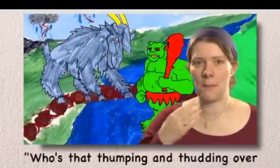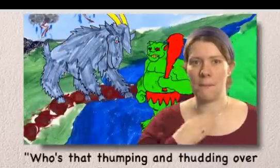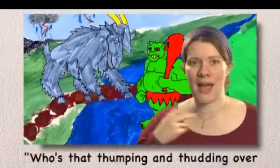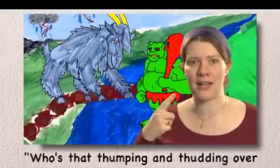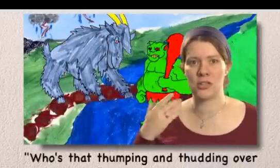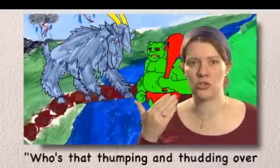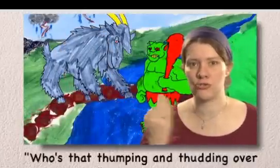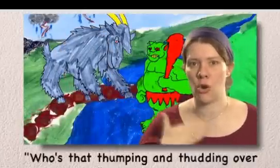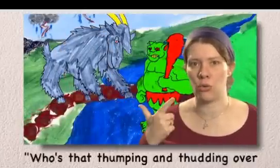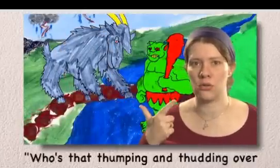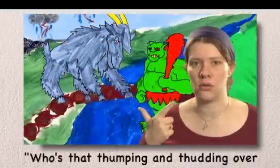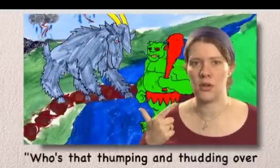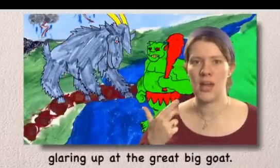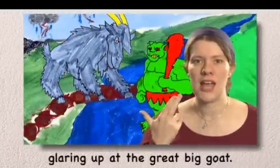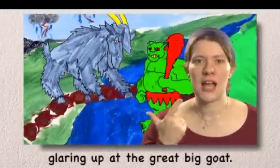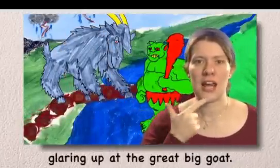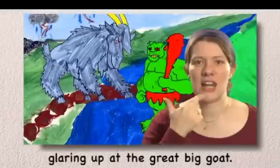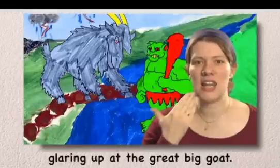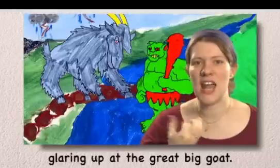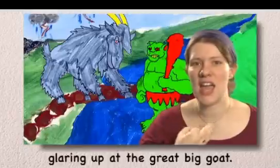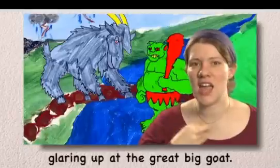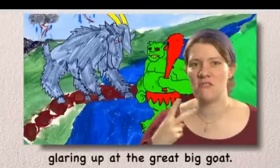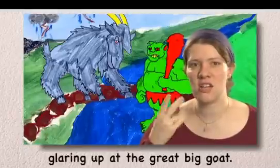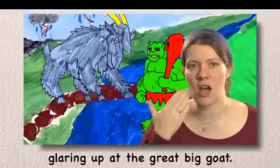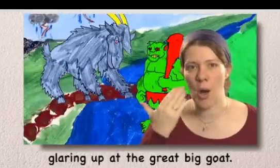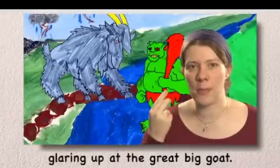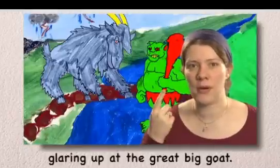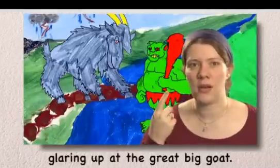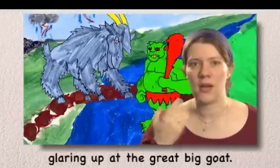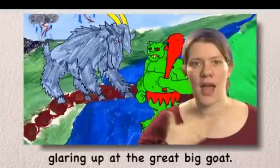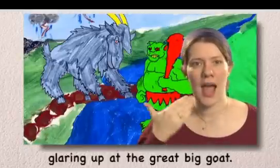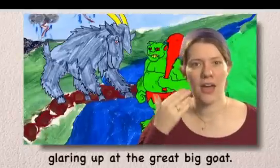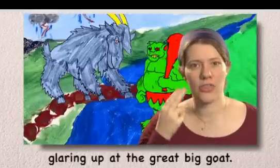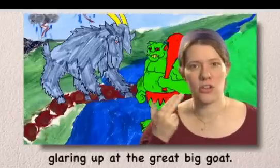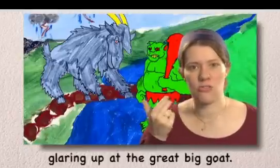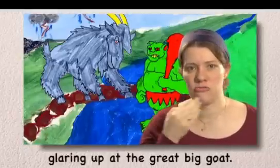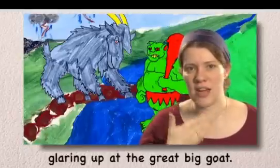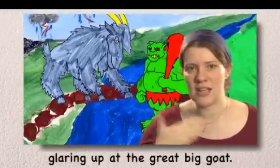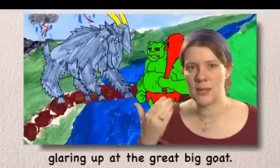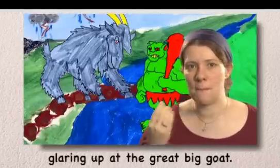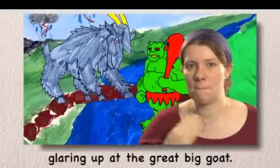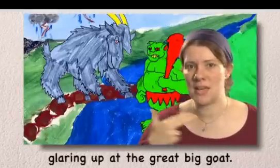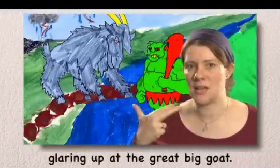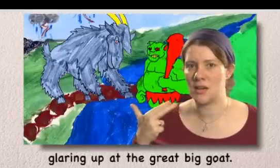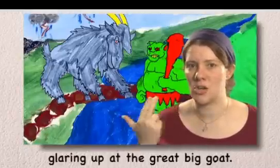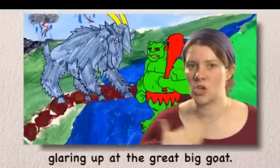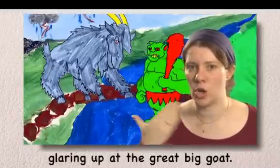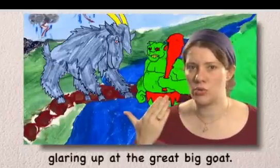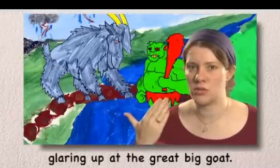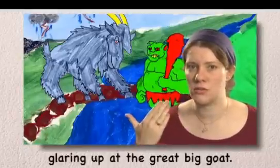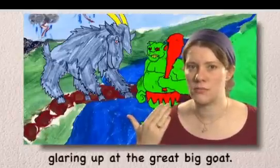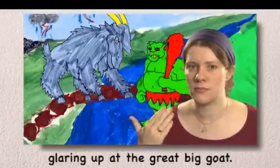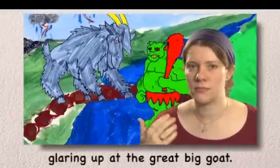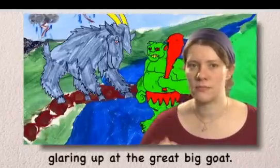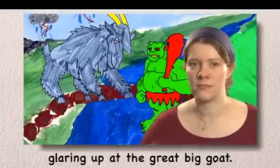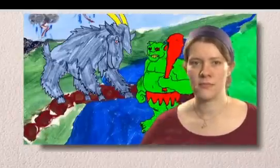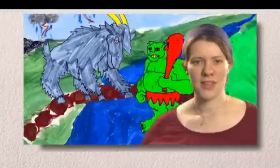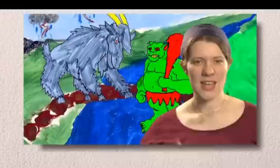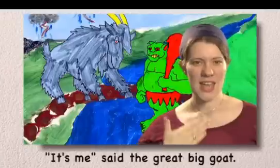the big, bad troll, glaring up at the great big goat.